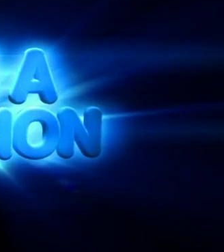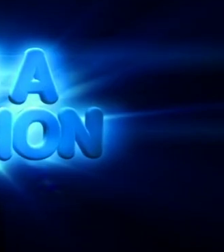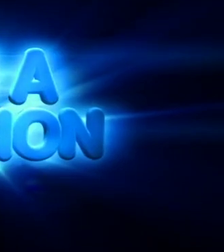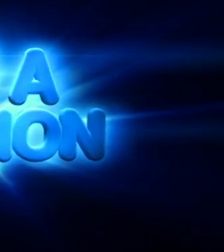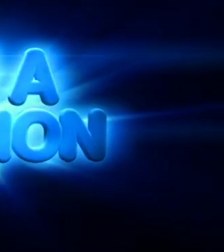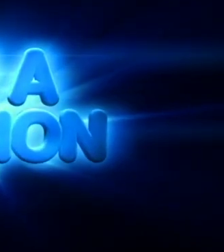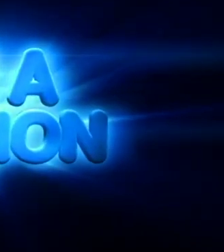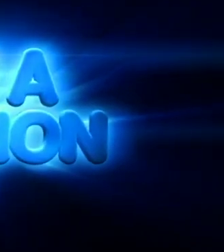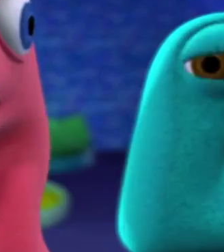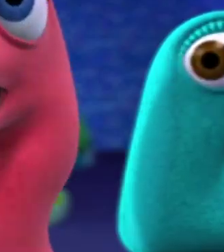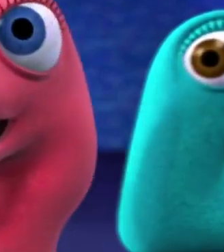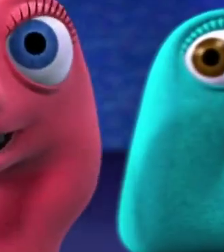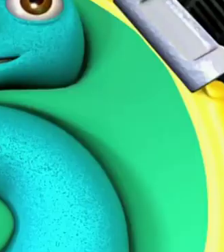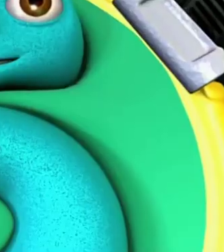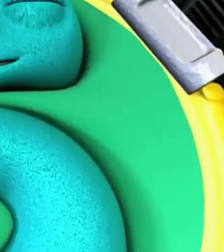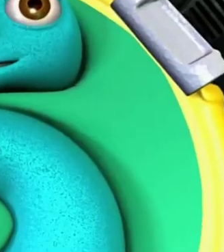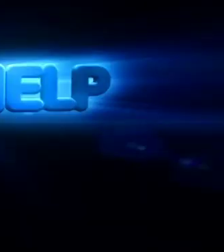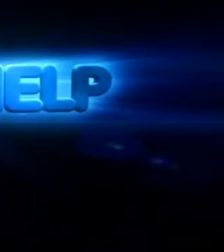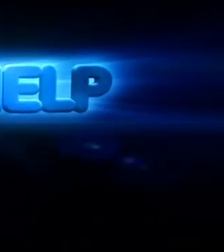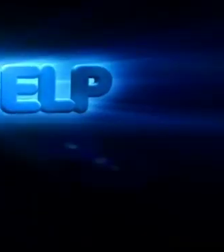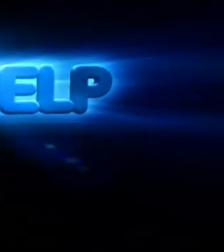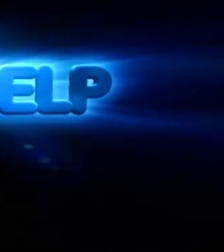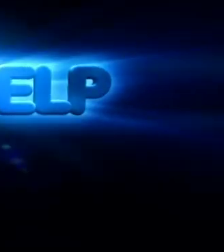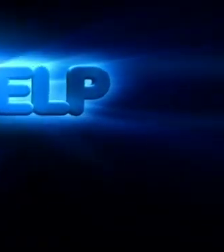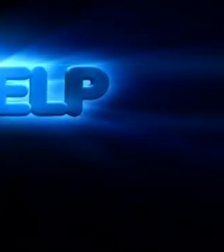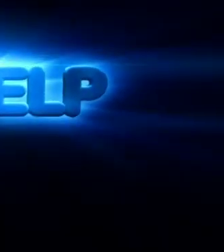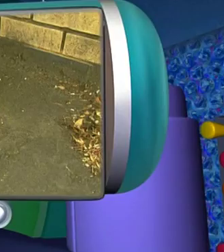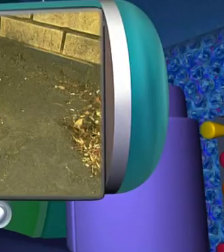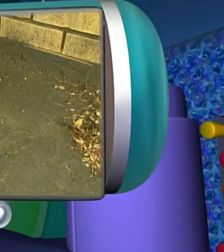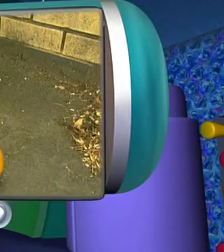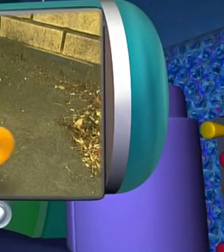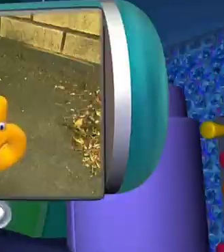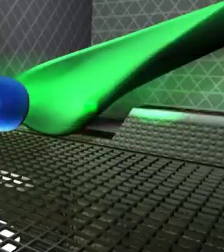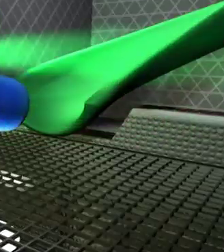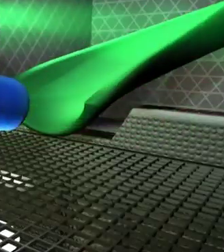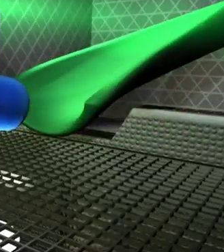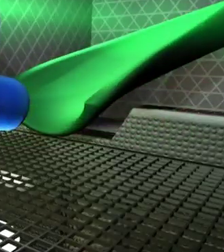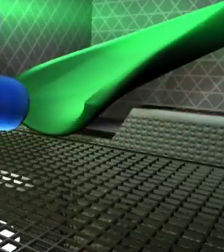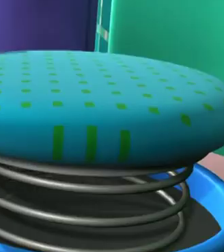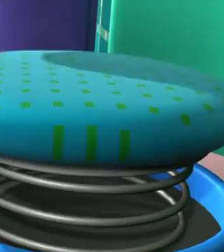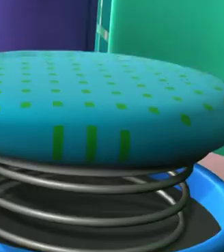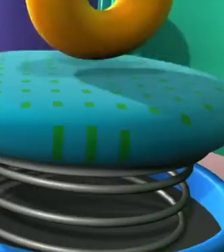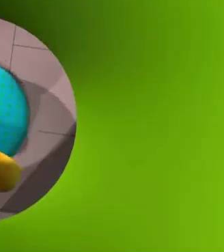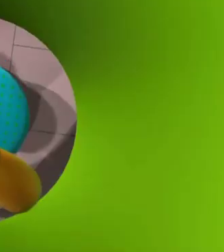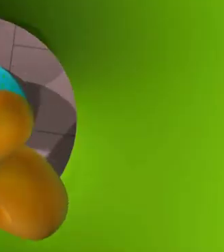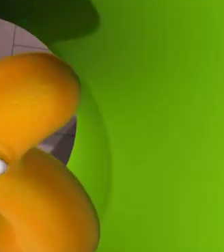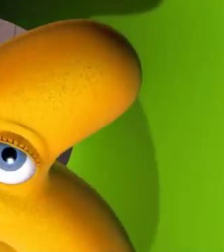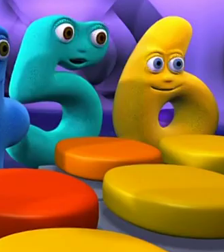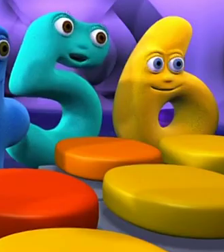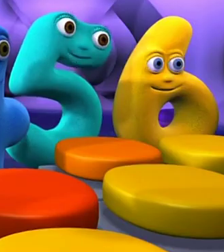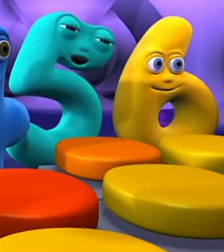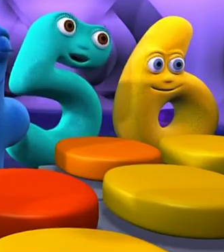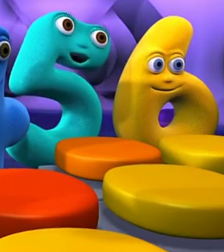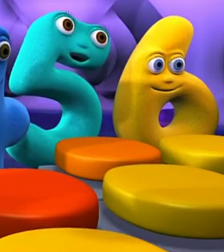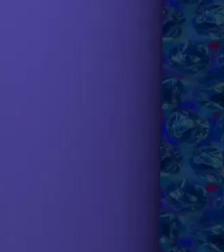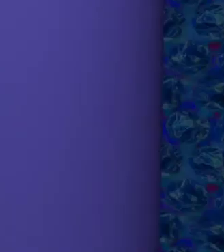On a mission. Yeah! To help. I'm investigating now. No problem's too big. Tell